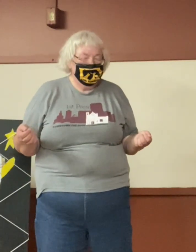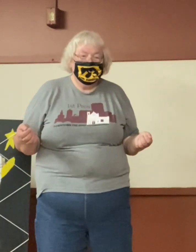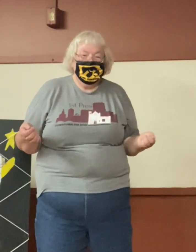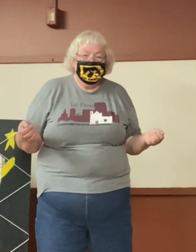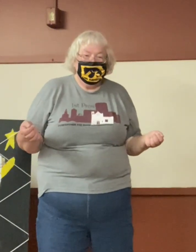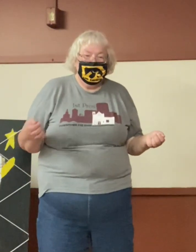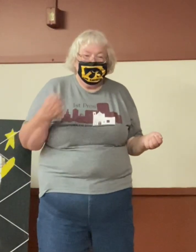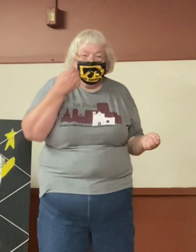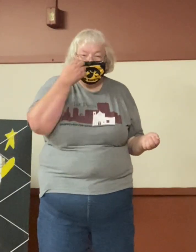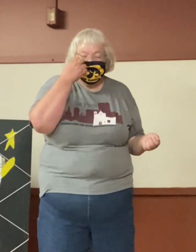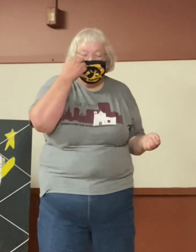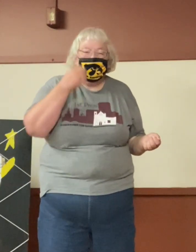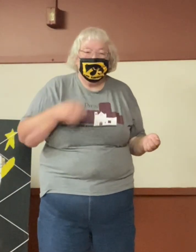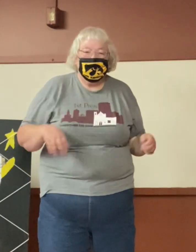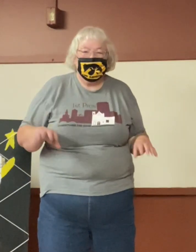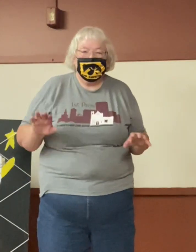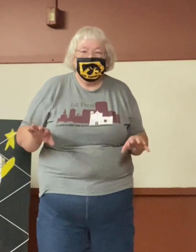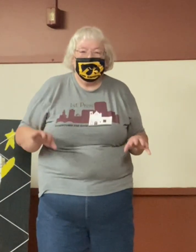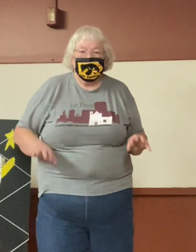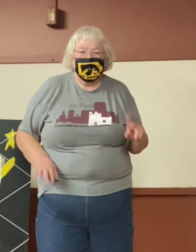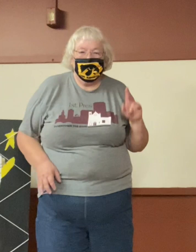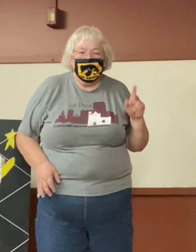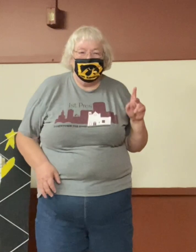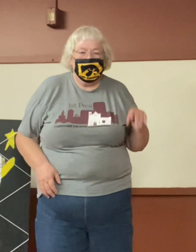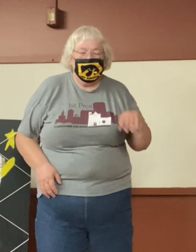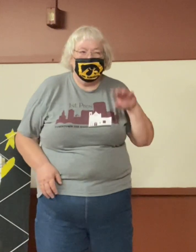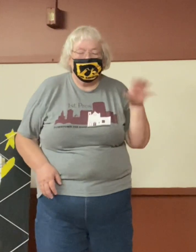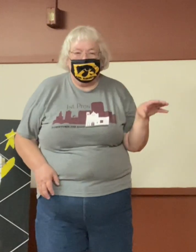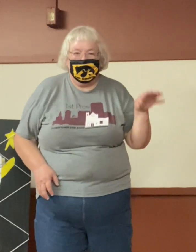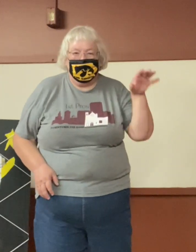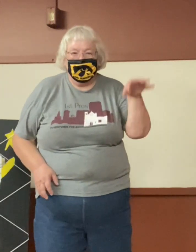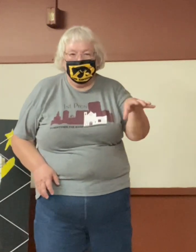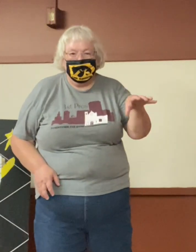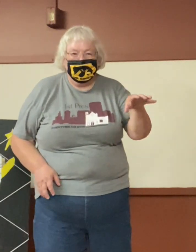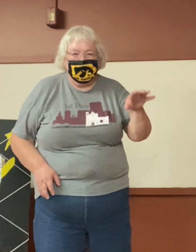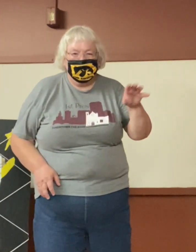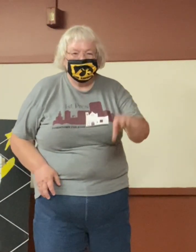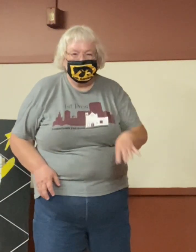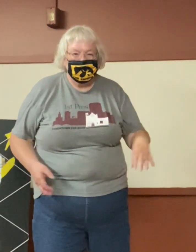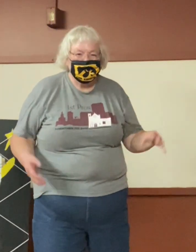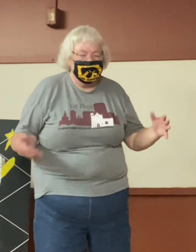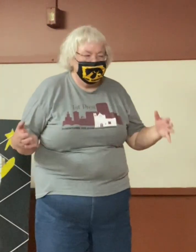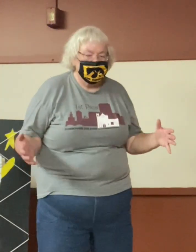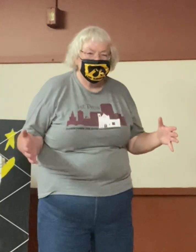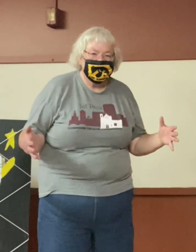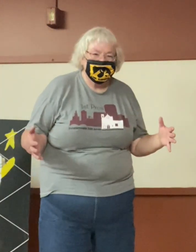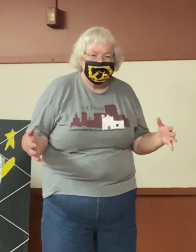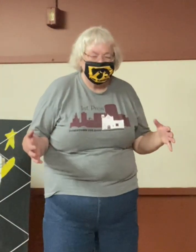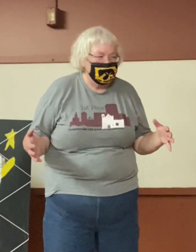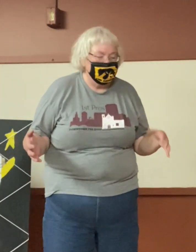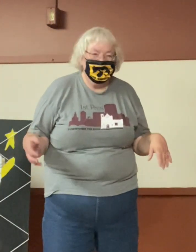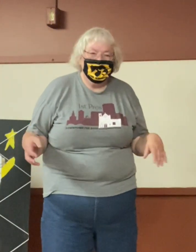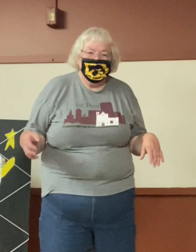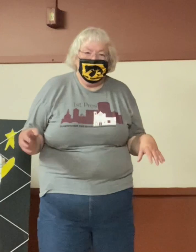Yes. Yay. Yeah, and we should say, hey, everybody, look for the rainbow umbrella out in the parking lot on Sunday. That's kind of our little Sunday